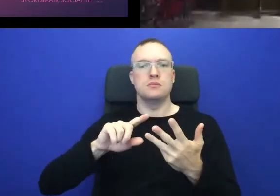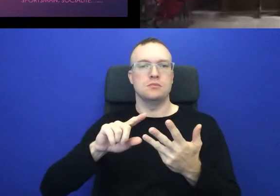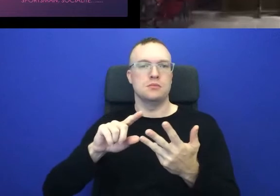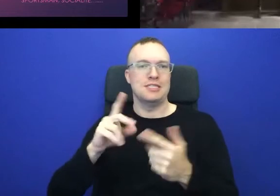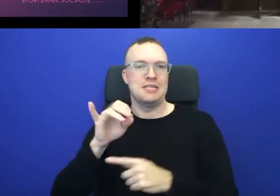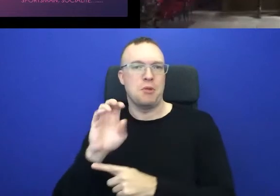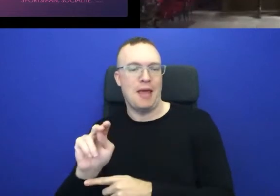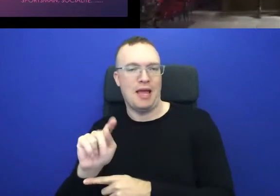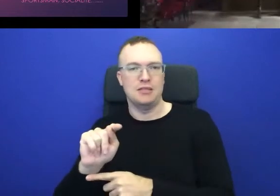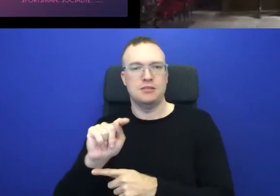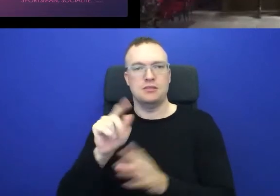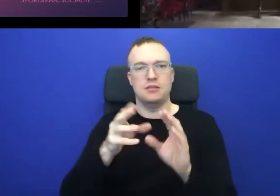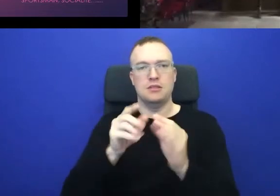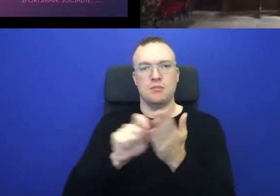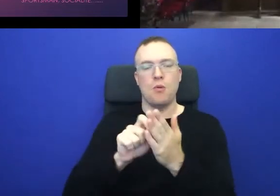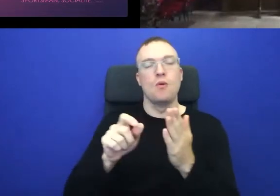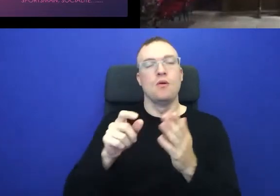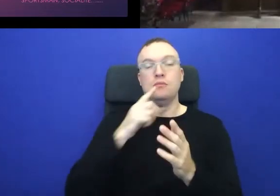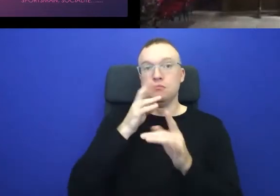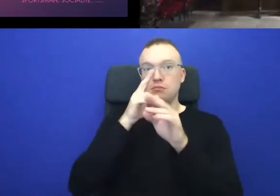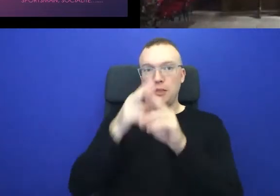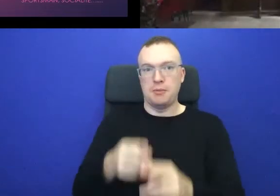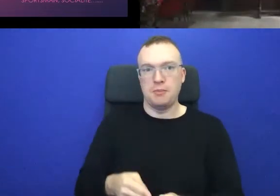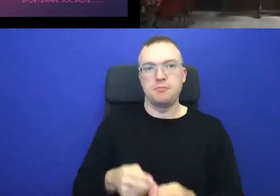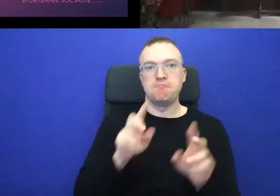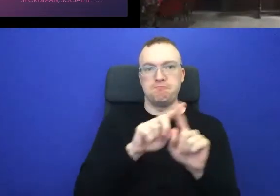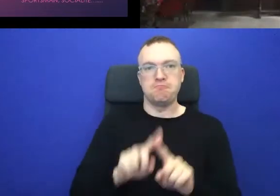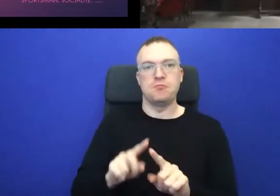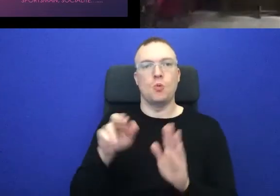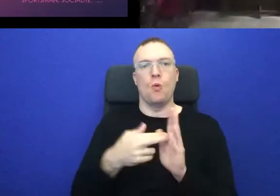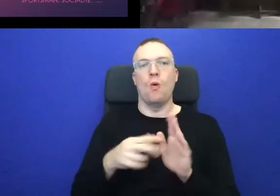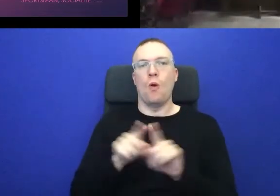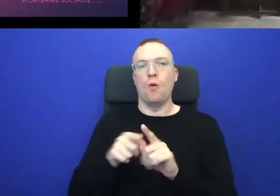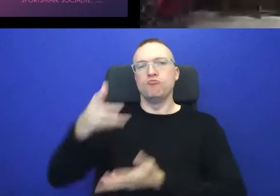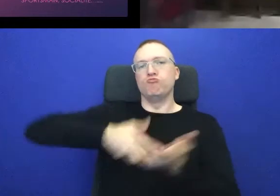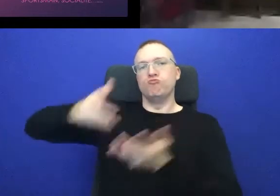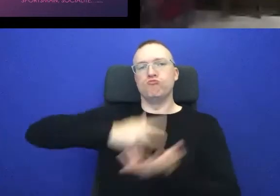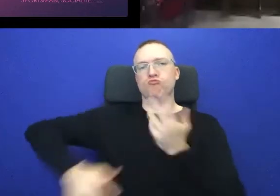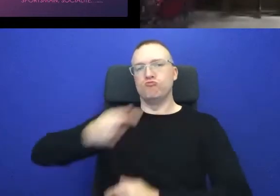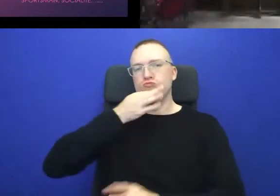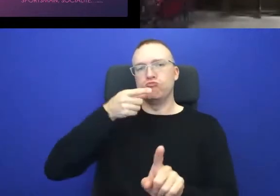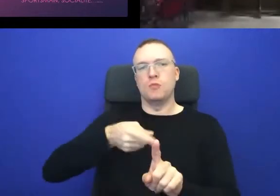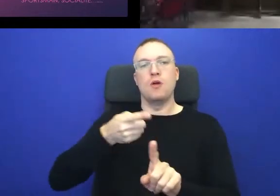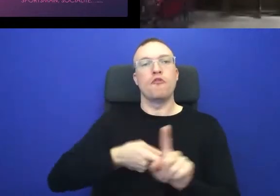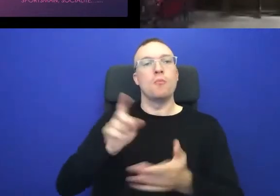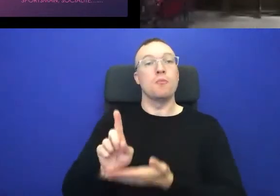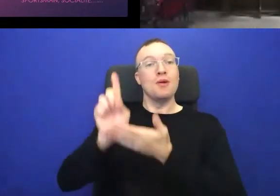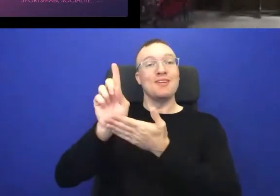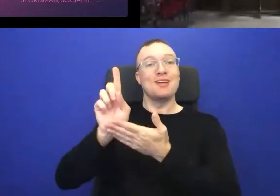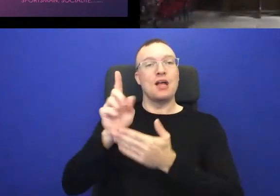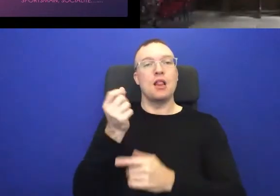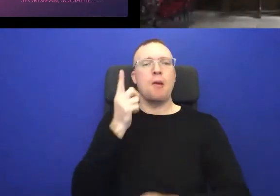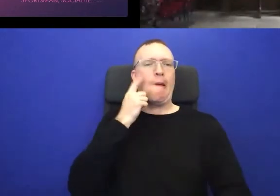sportsman, and socialite. And perhaps the last of those is his most important role in life. Lowther comes from a privileged but slightly